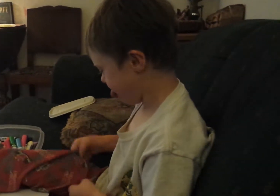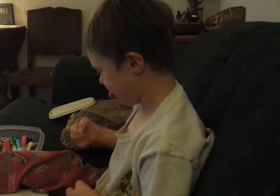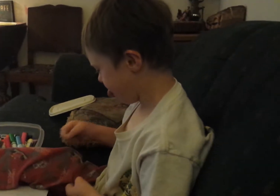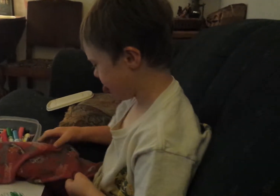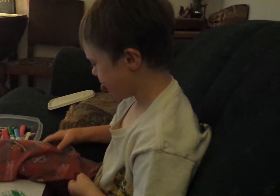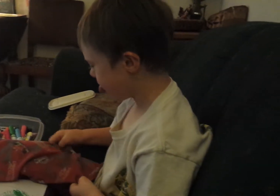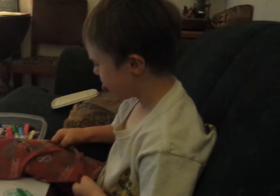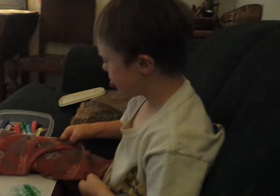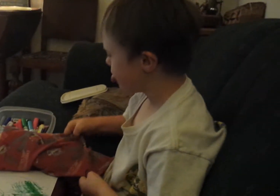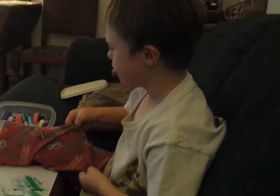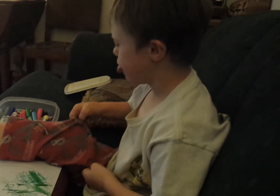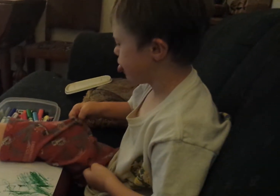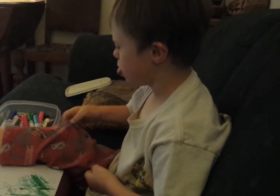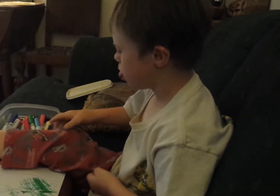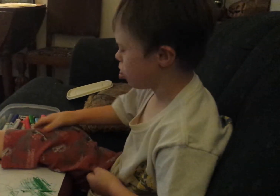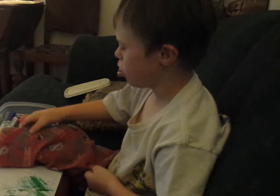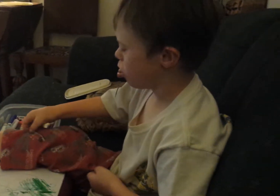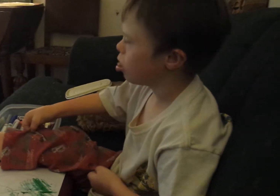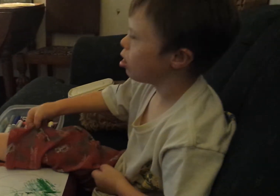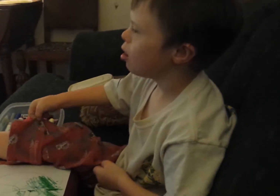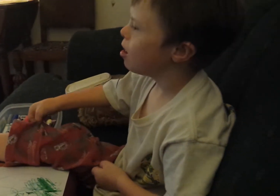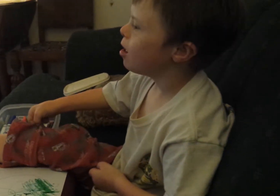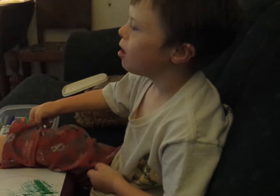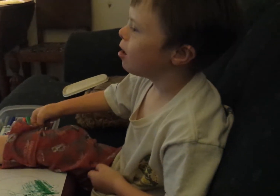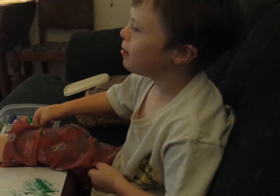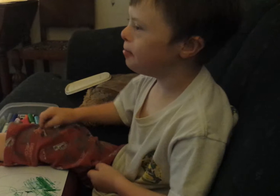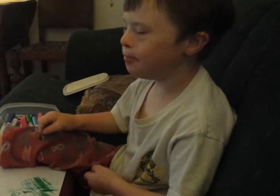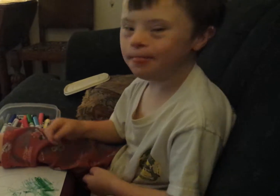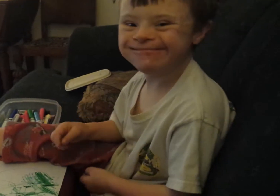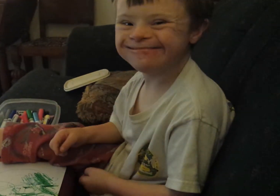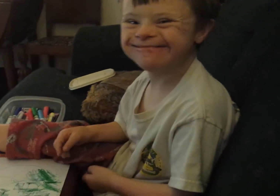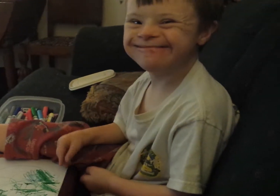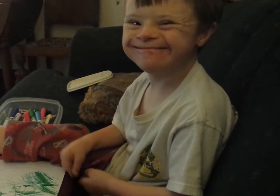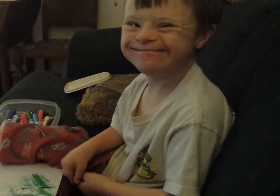Black candy! Black candy! Mm-hmm!